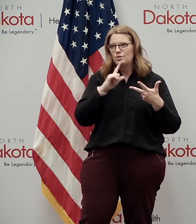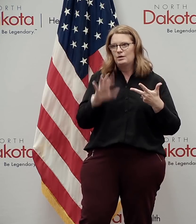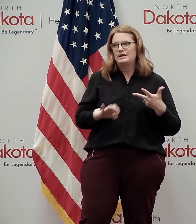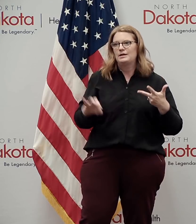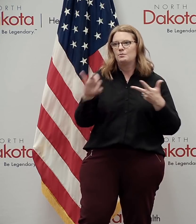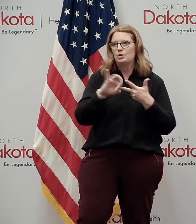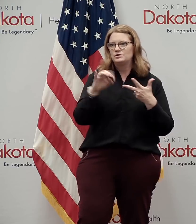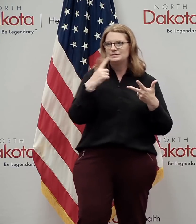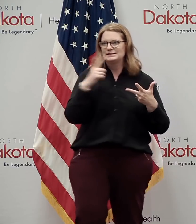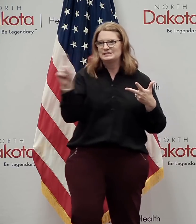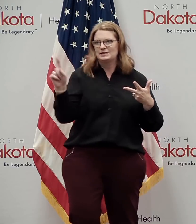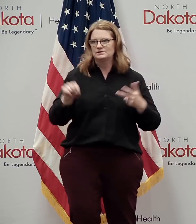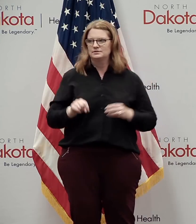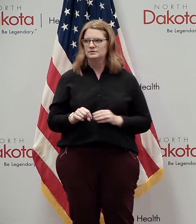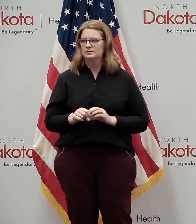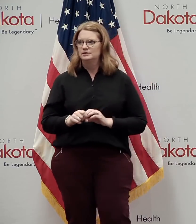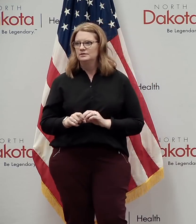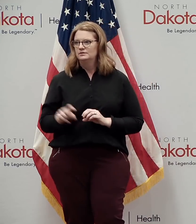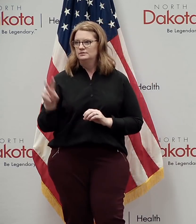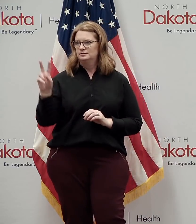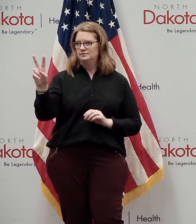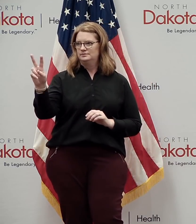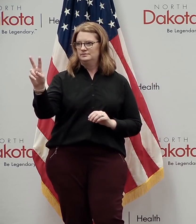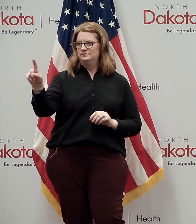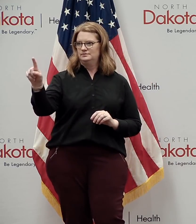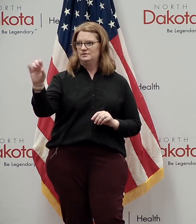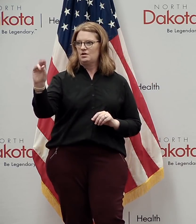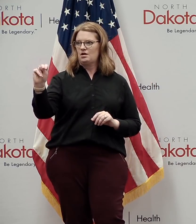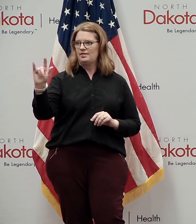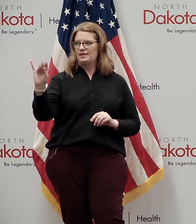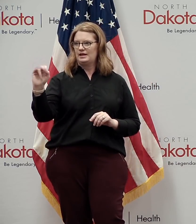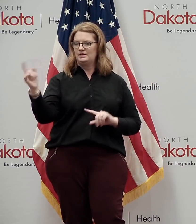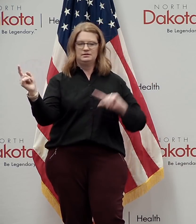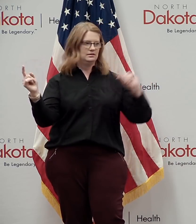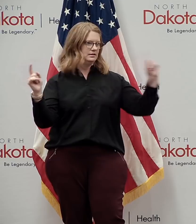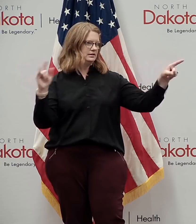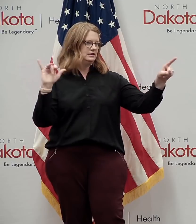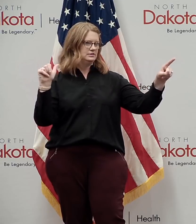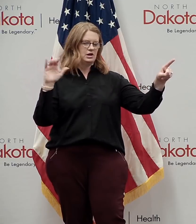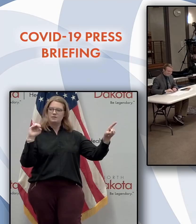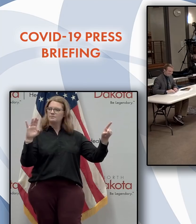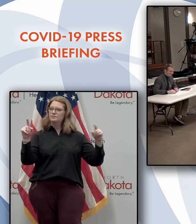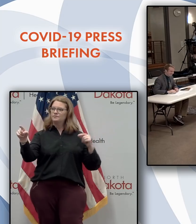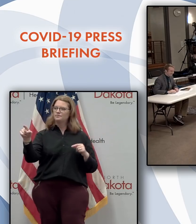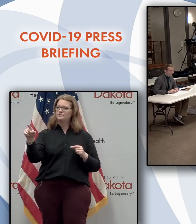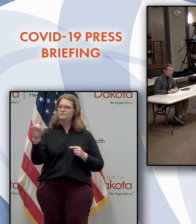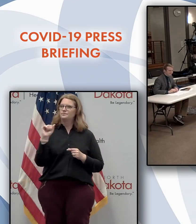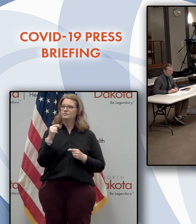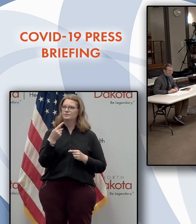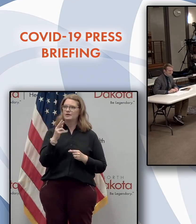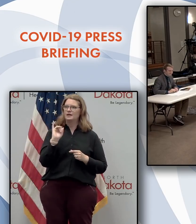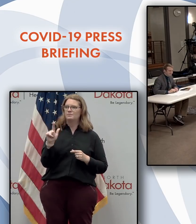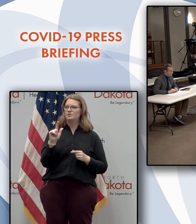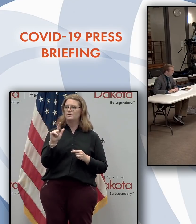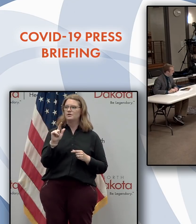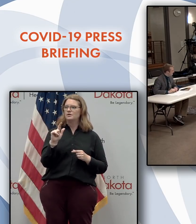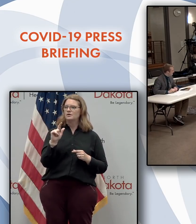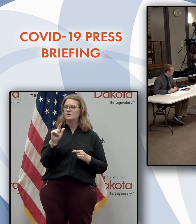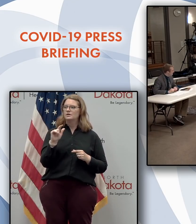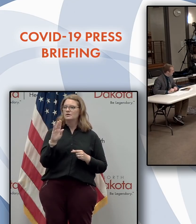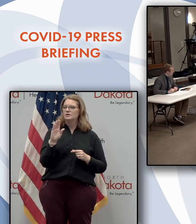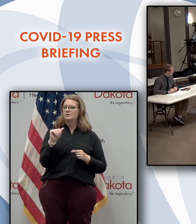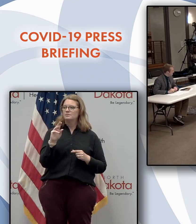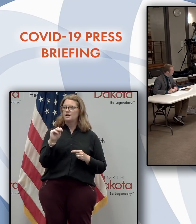our success here. Okay, we have questions online, then we'll back to Jacob. April Baumgarten with the Forum of